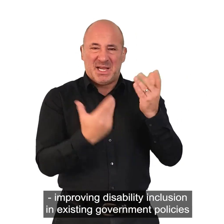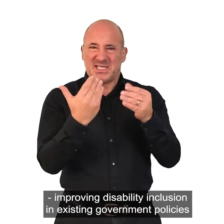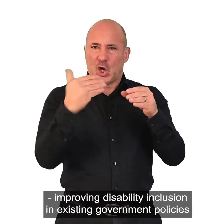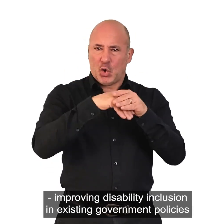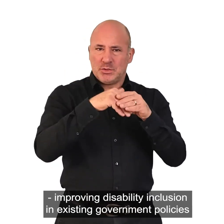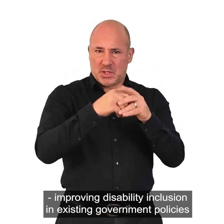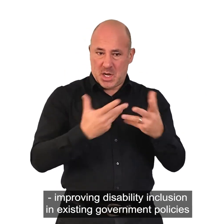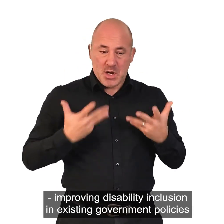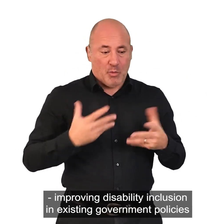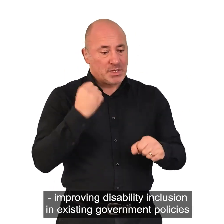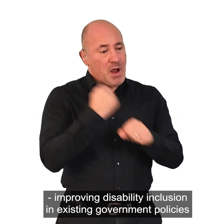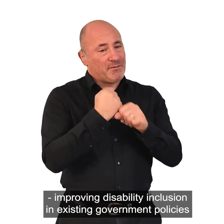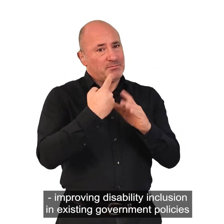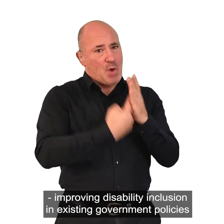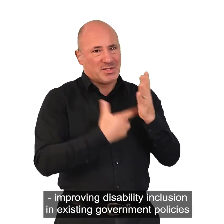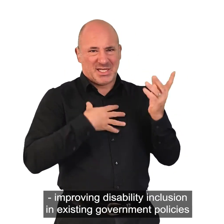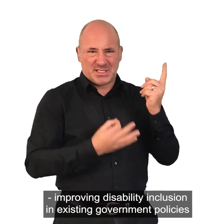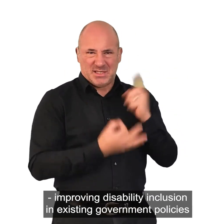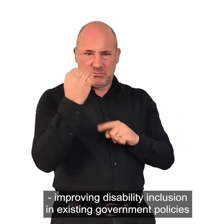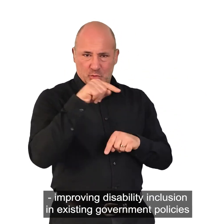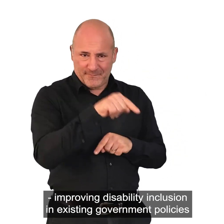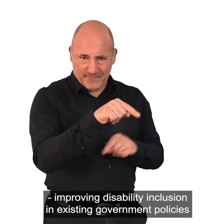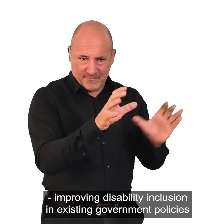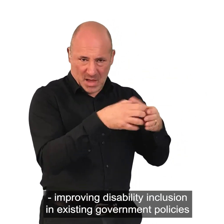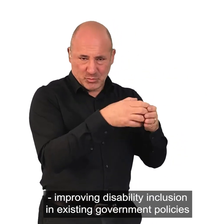Improving disability inclusion in existing government policies.